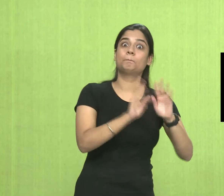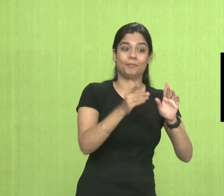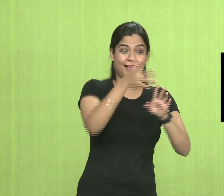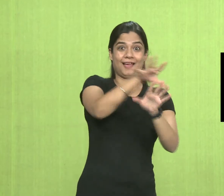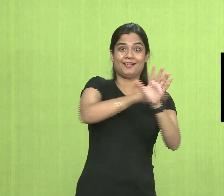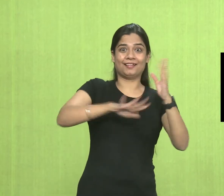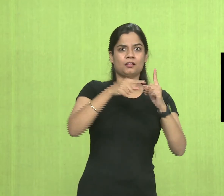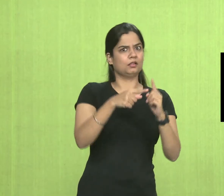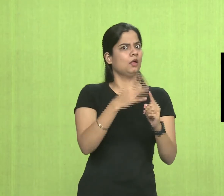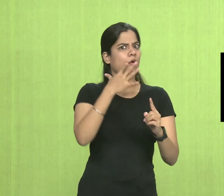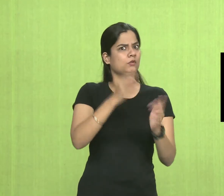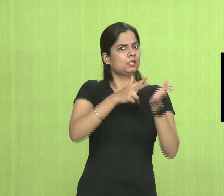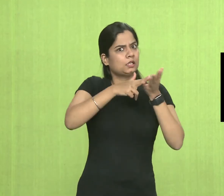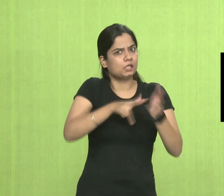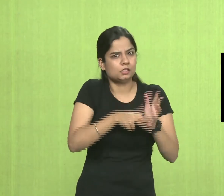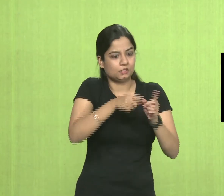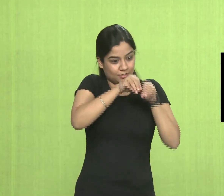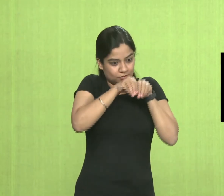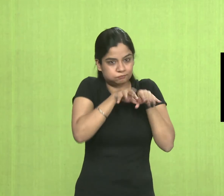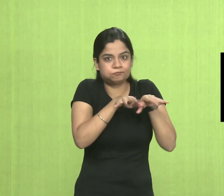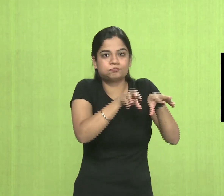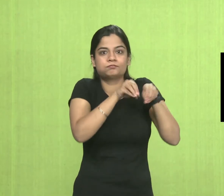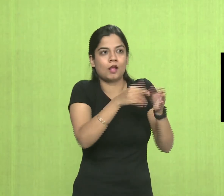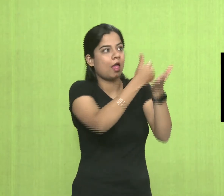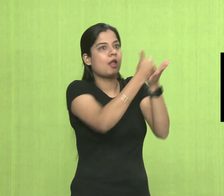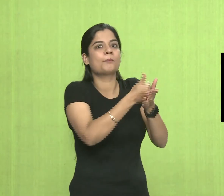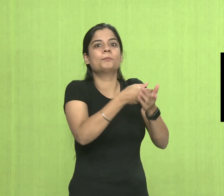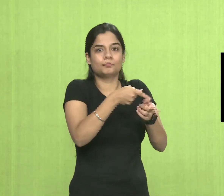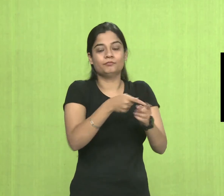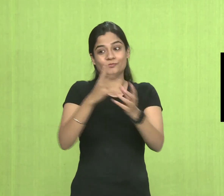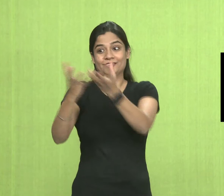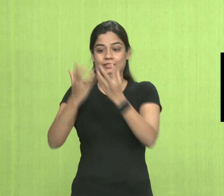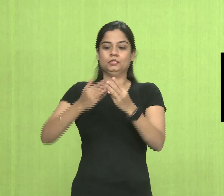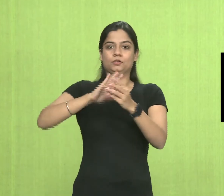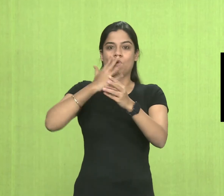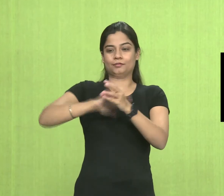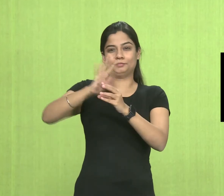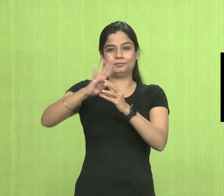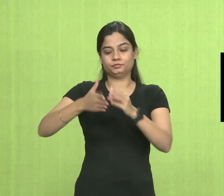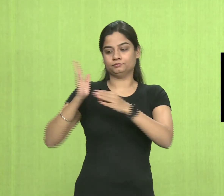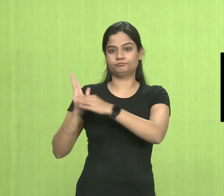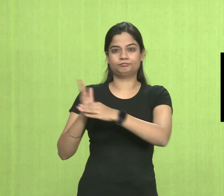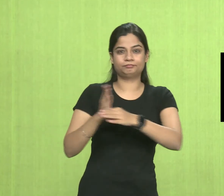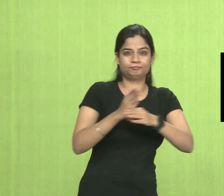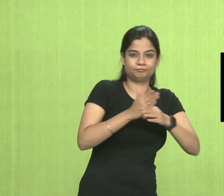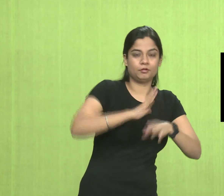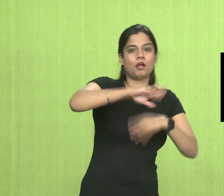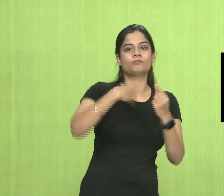and cut them. While the covering, the skin is still on, you can wash them and after that you cut